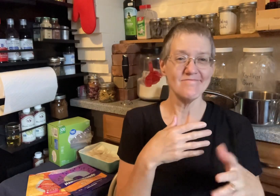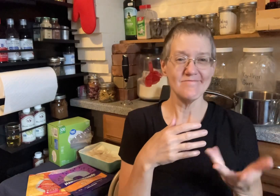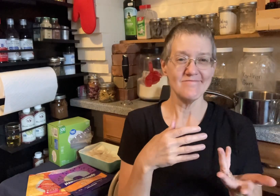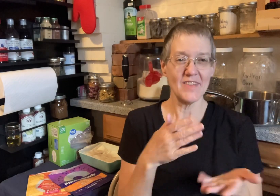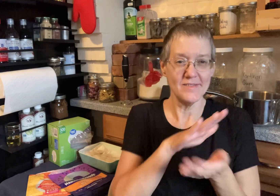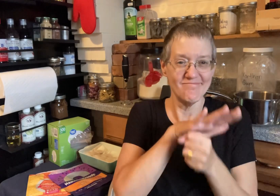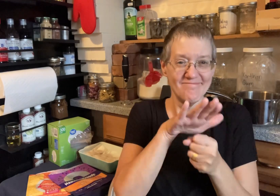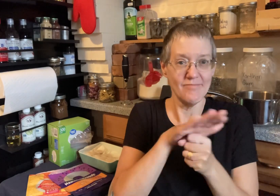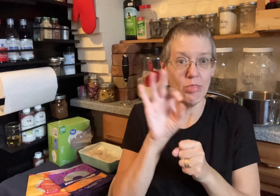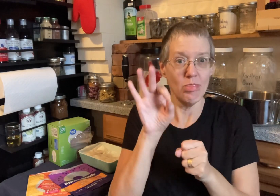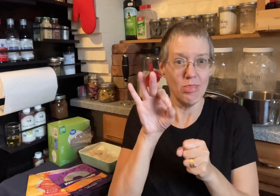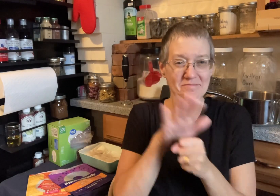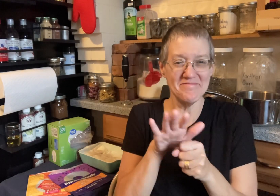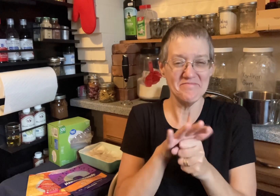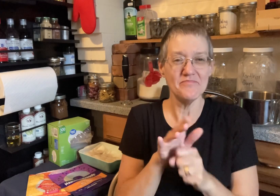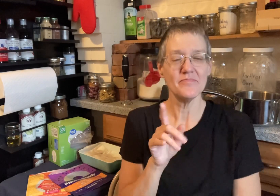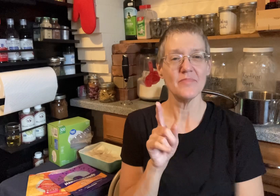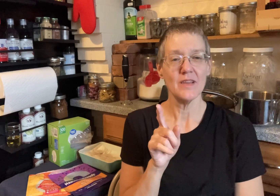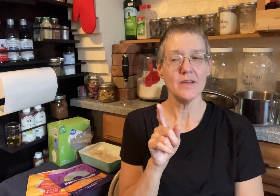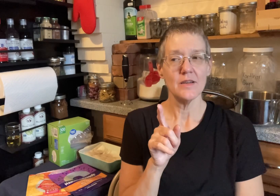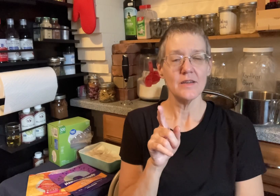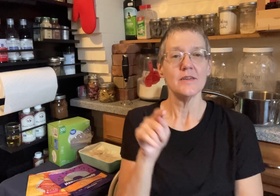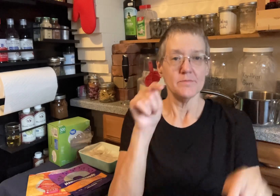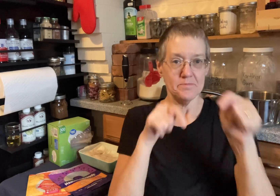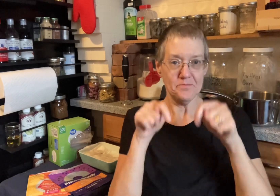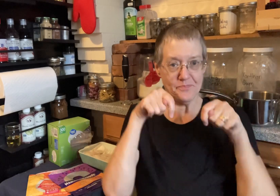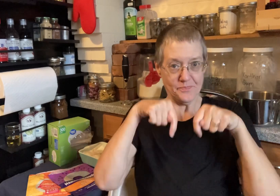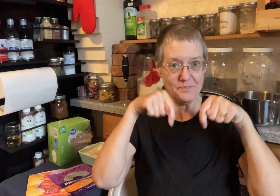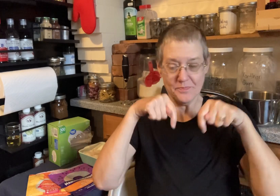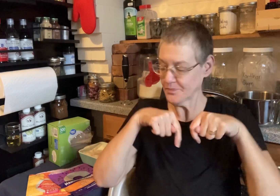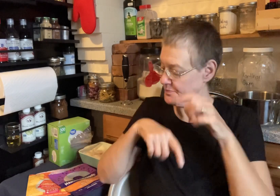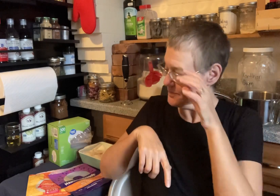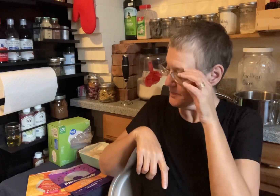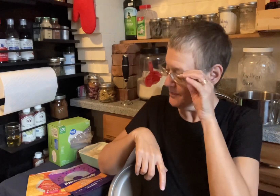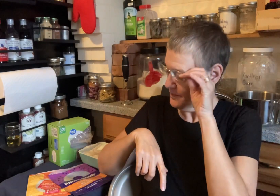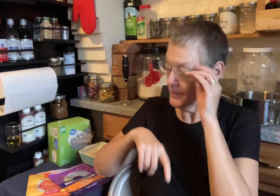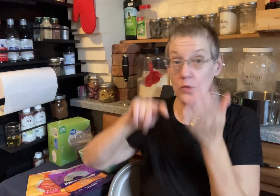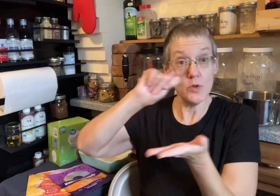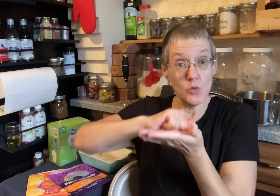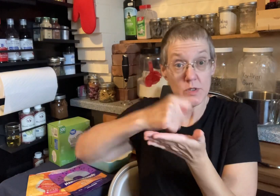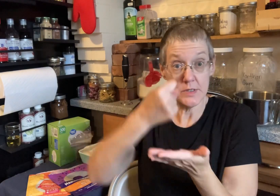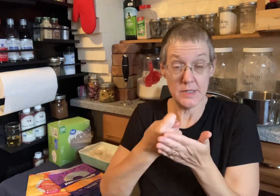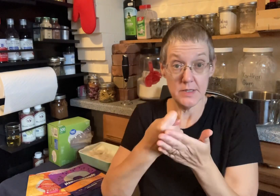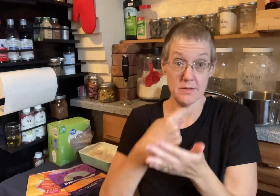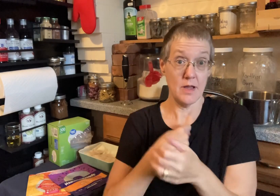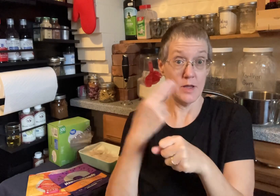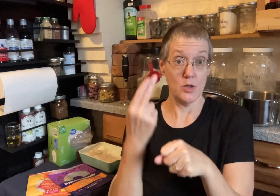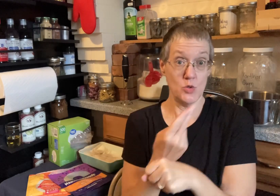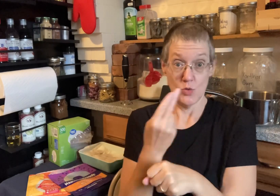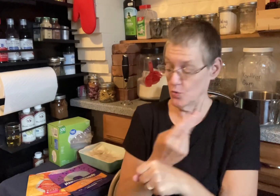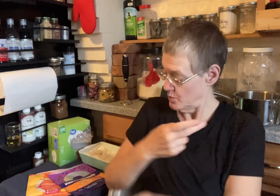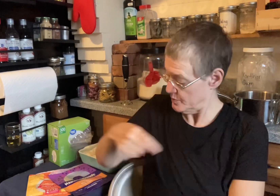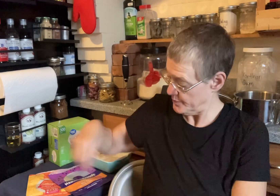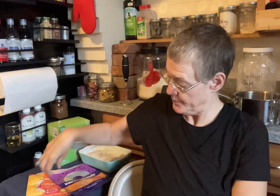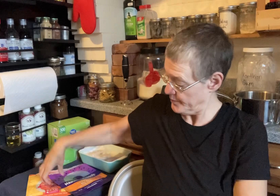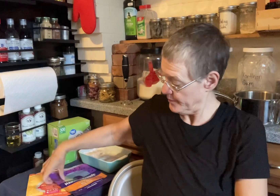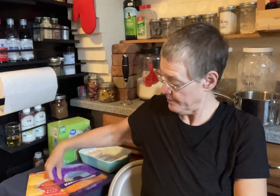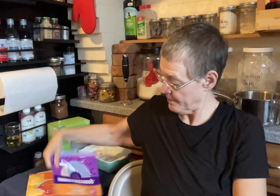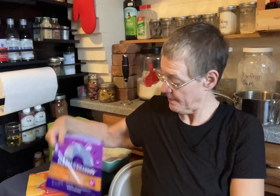fat. Okay, let's get back to this topic of these tamales. Now, these are the tortillas